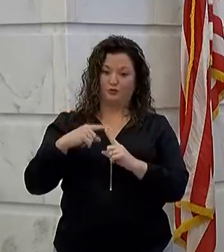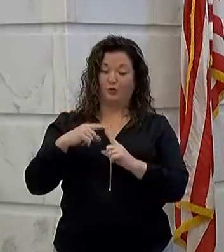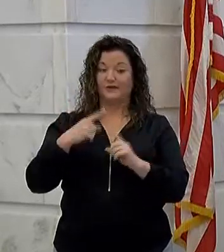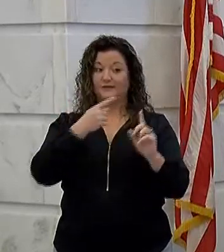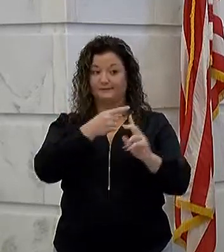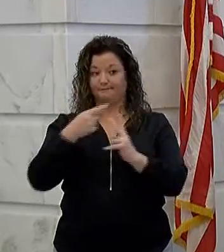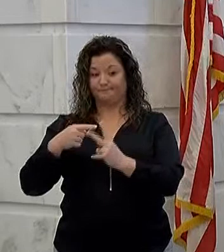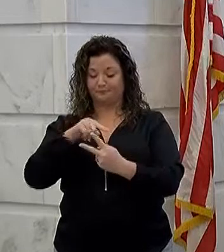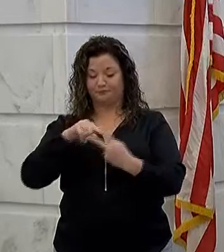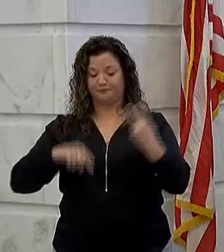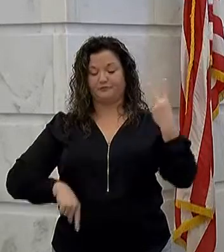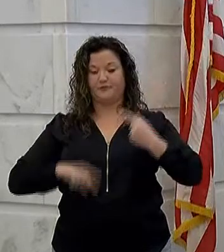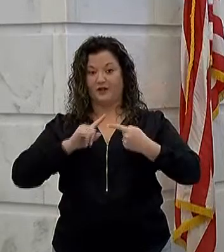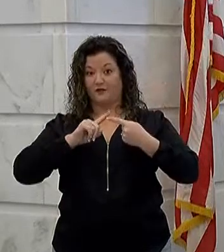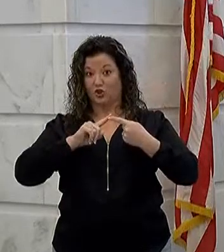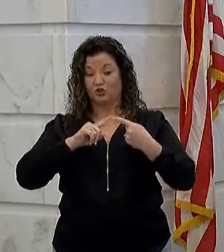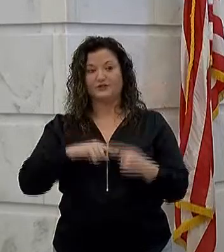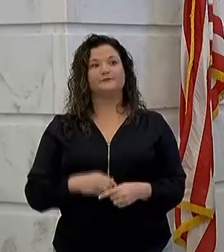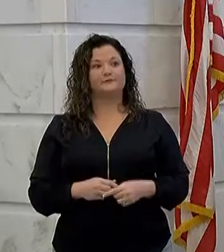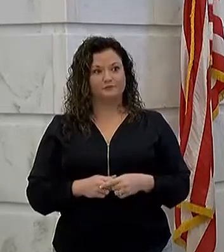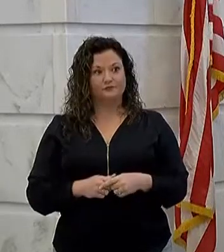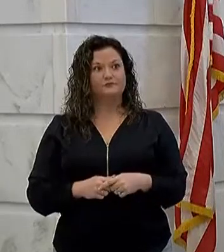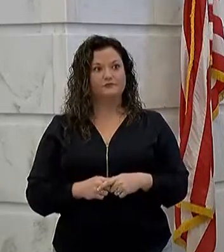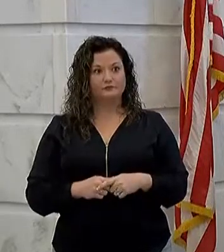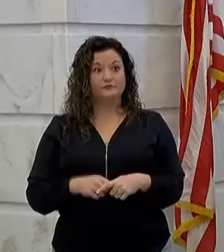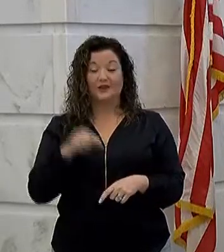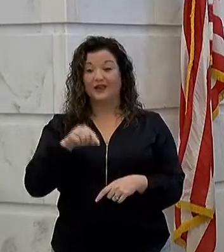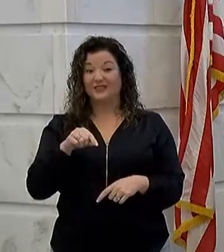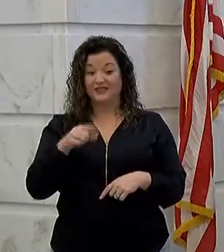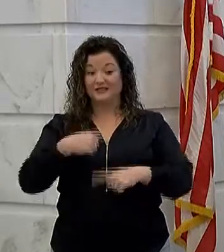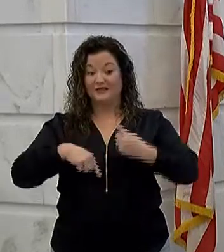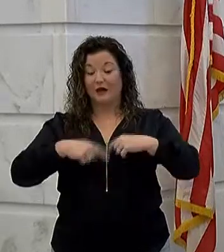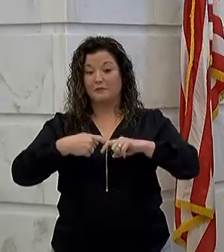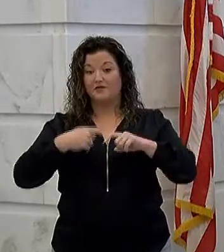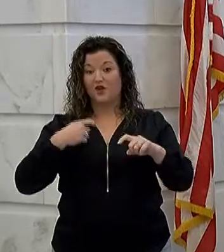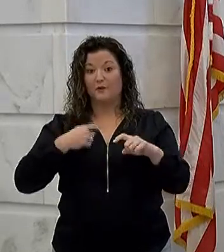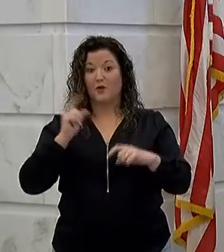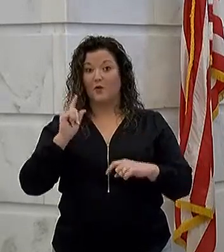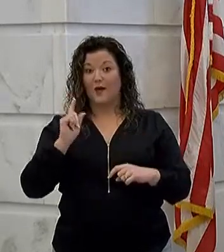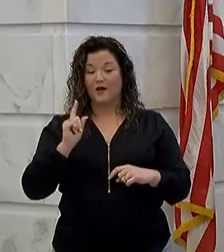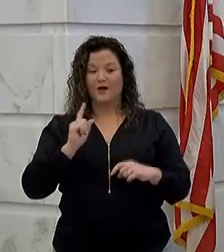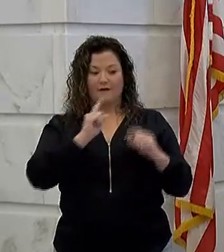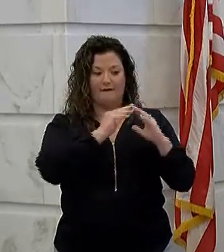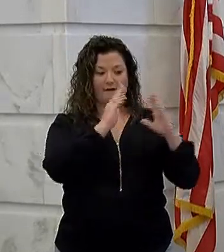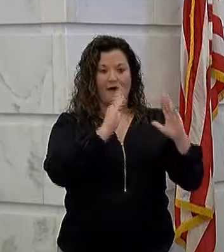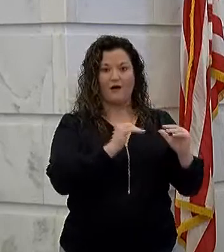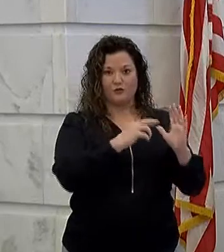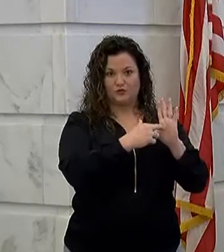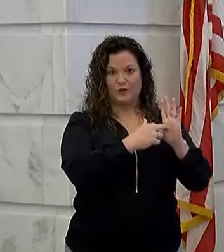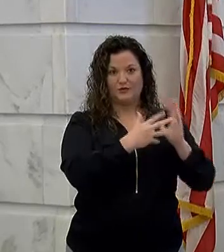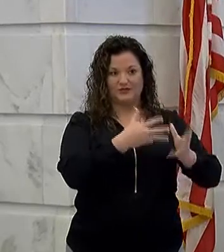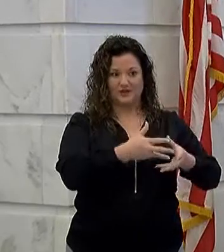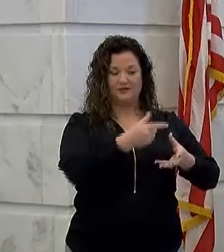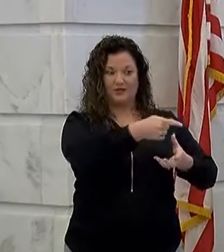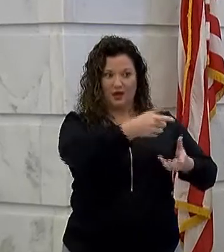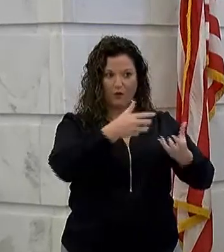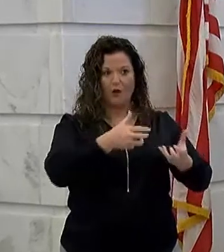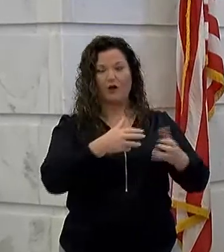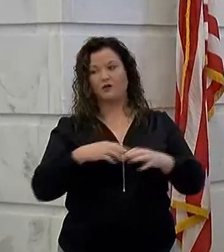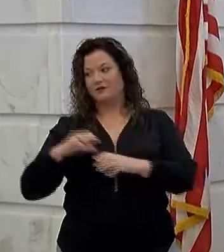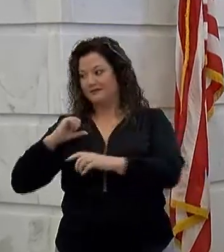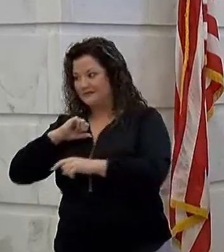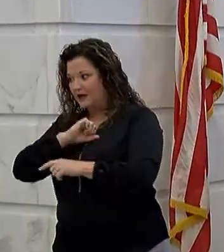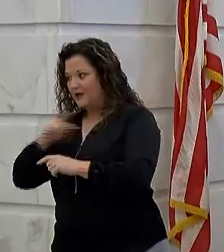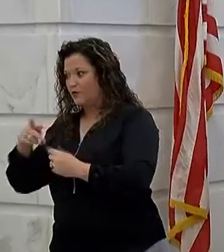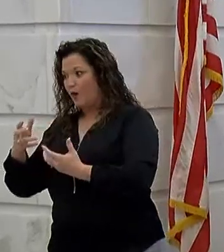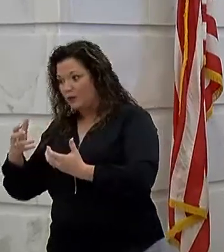that one, this is coming from the House members that really wanted to move, and some of the Senate members